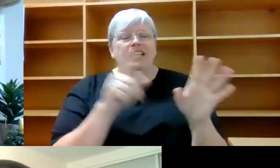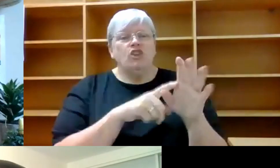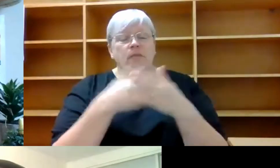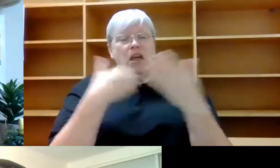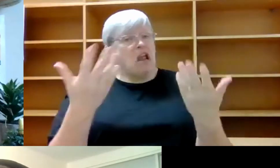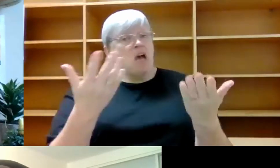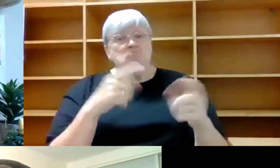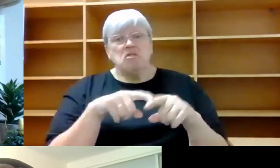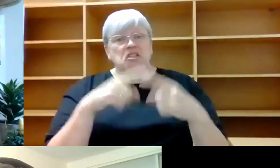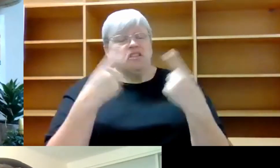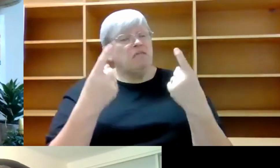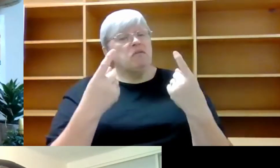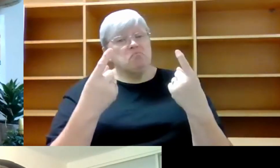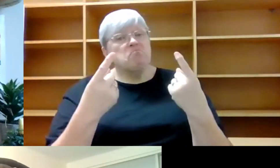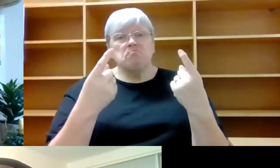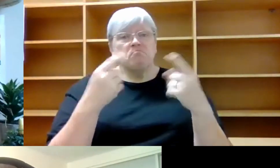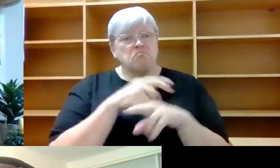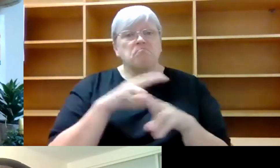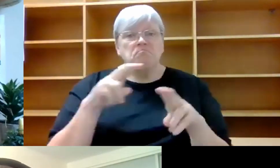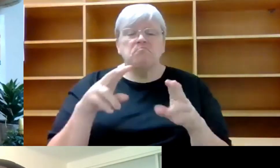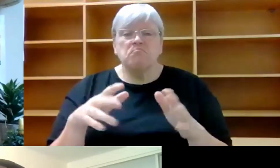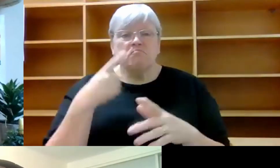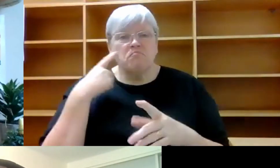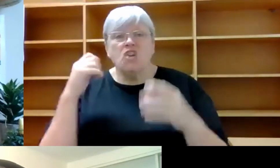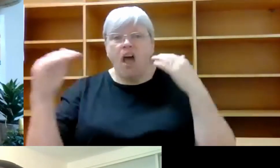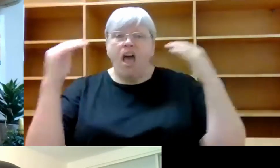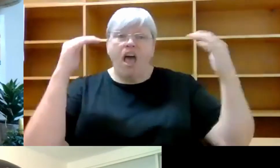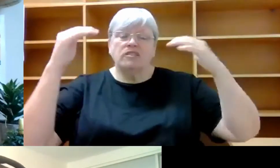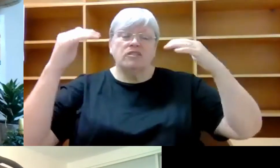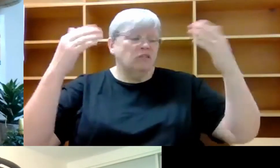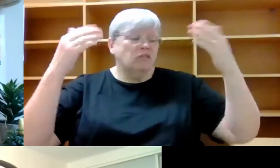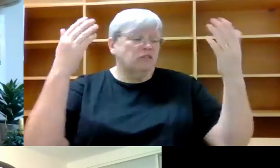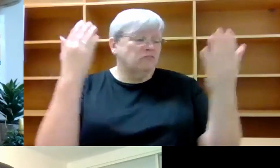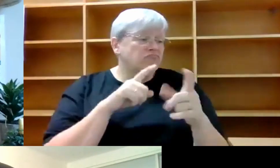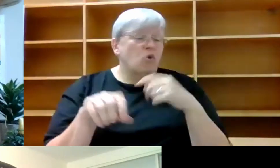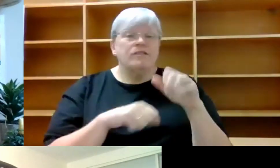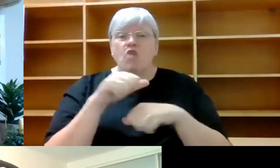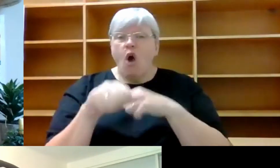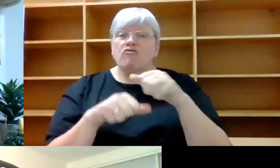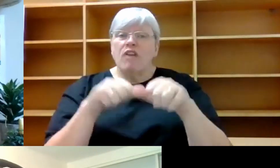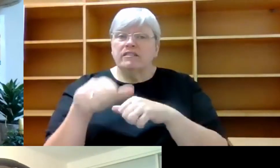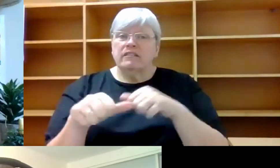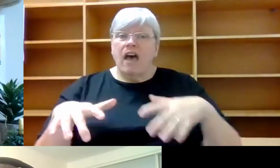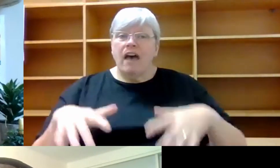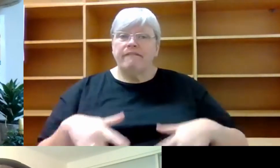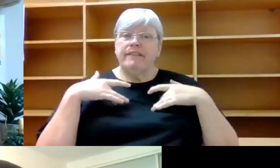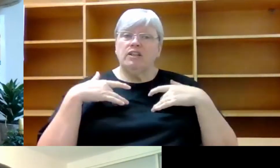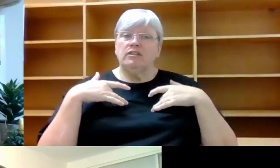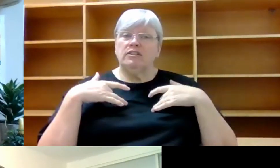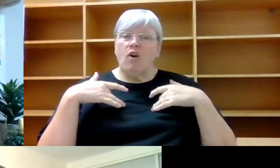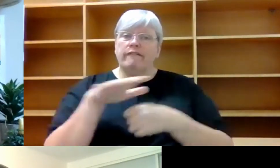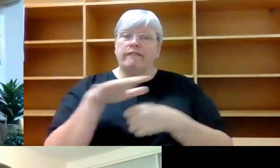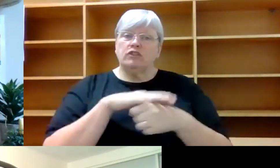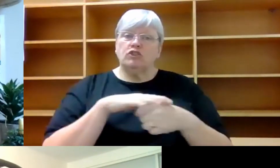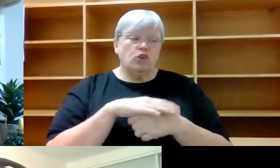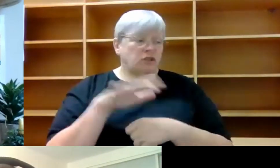fit in that space. And so I think young adult is probably the most progressive, I feel, of the genres that are out there